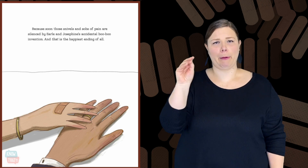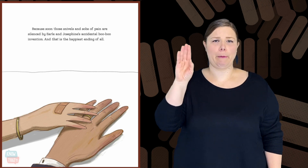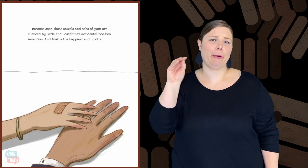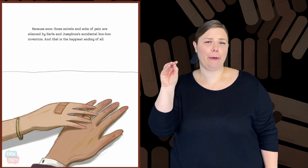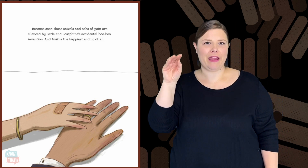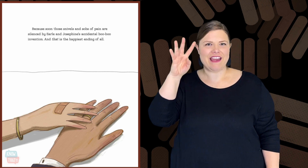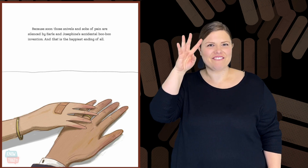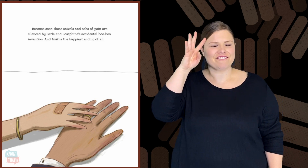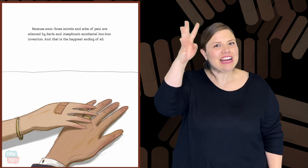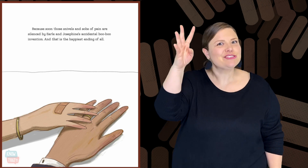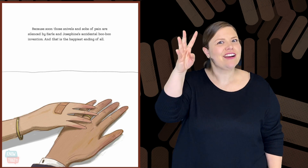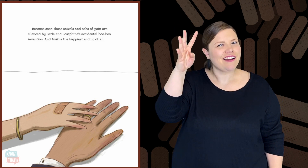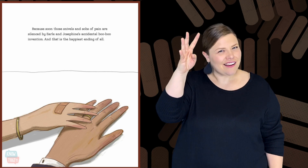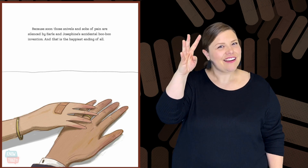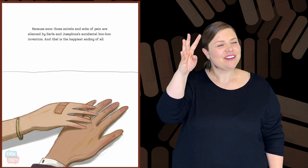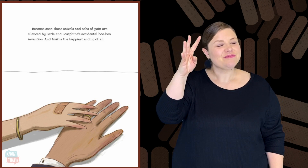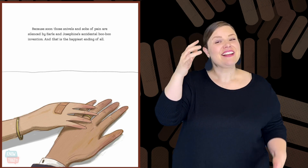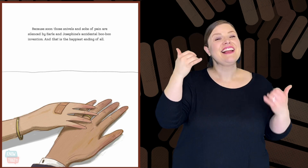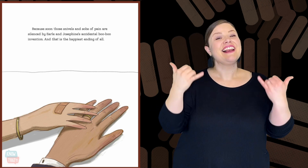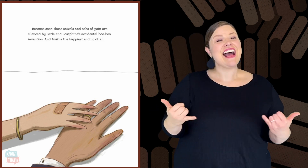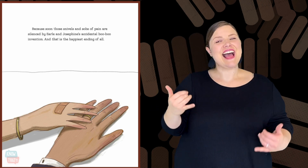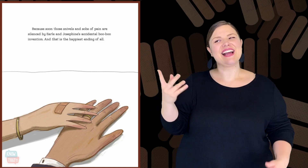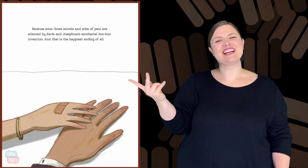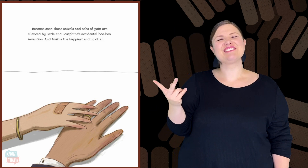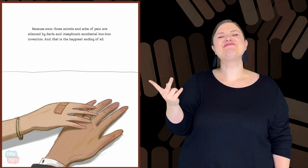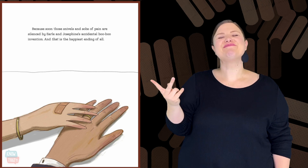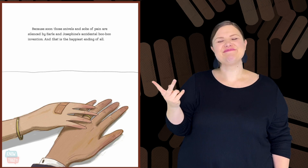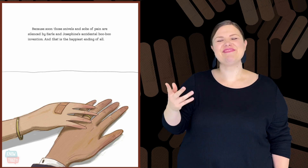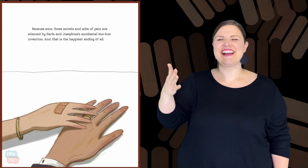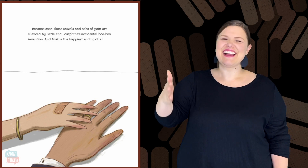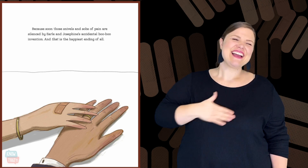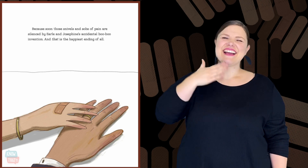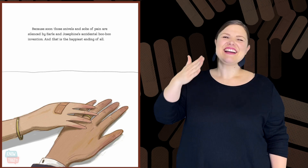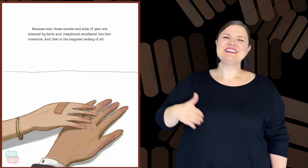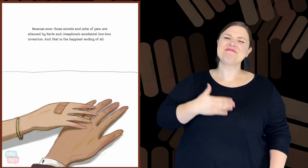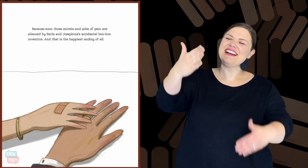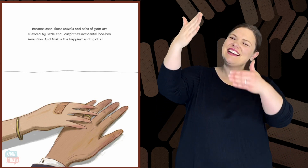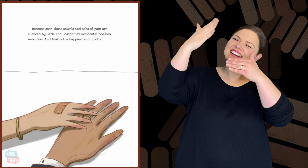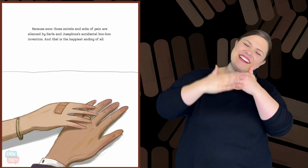invention, and that is the happiest ending of all.